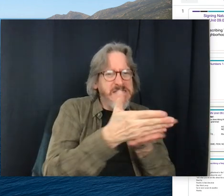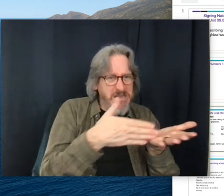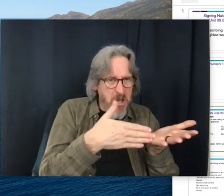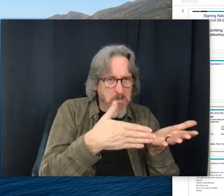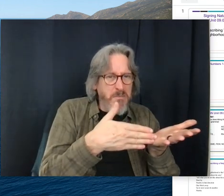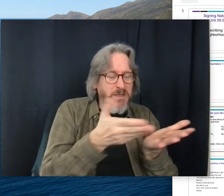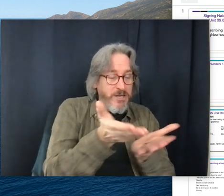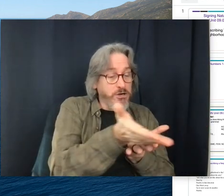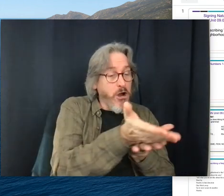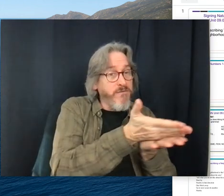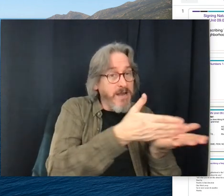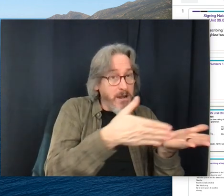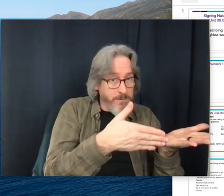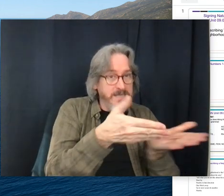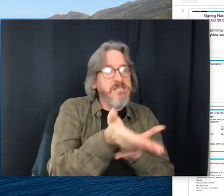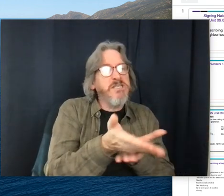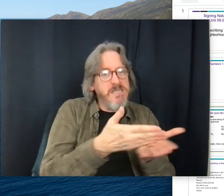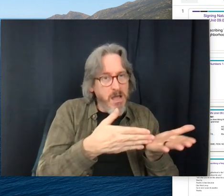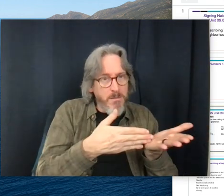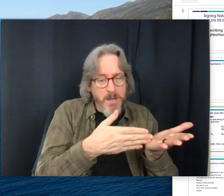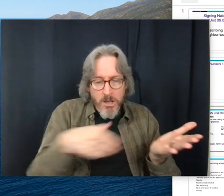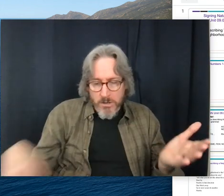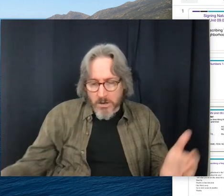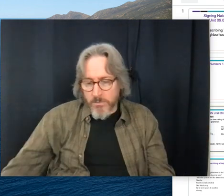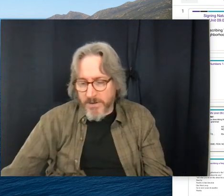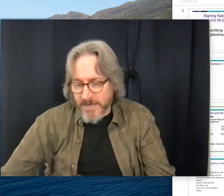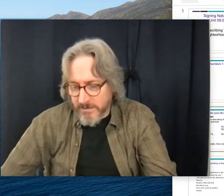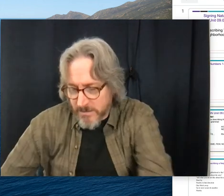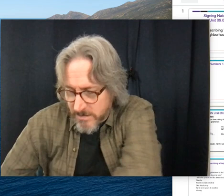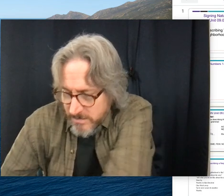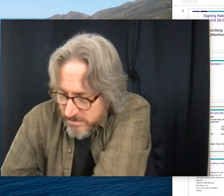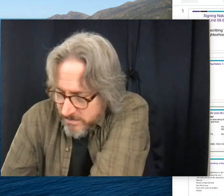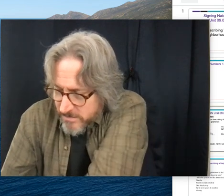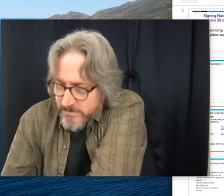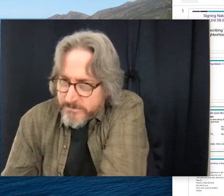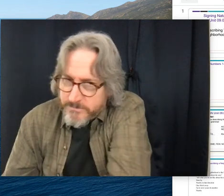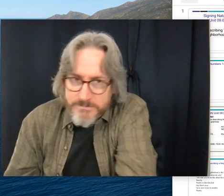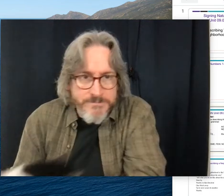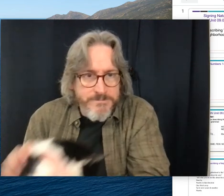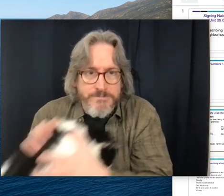Some, like you're carving out a piece. Some, oh, buddy.